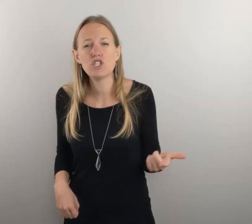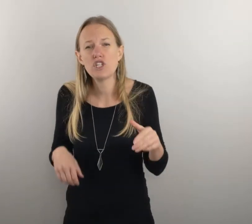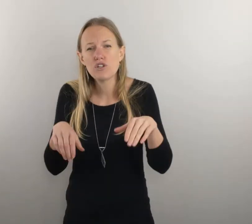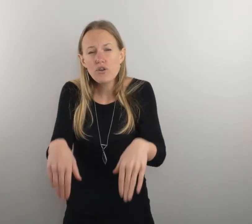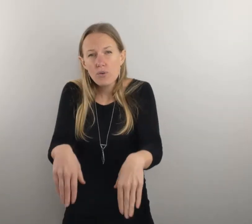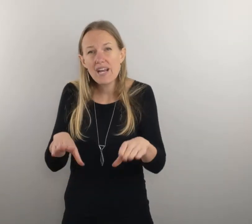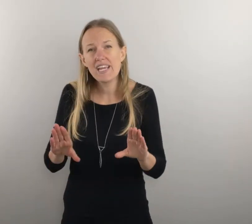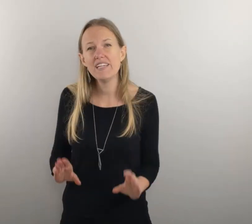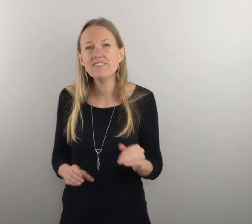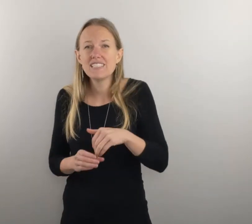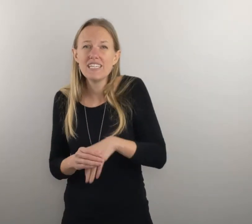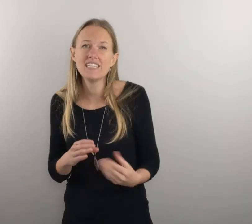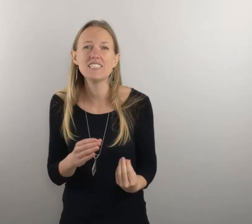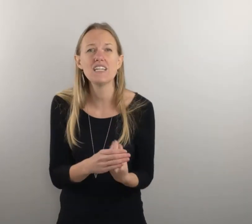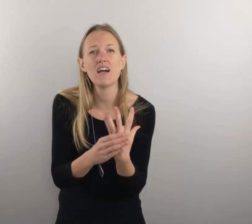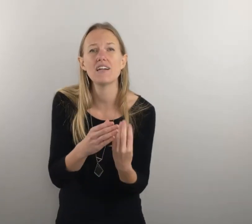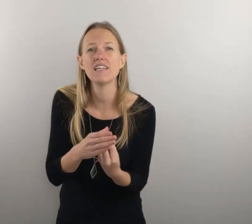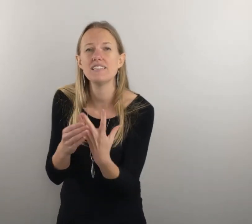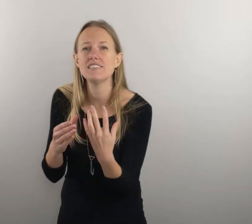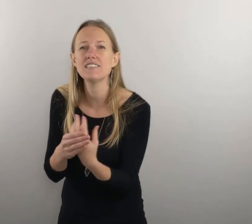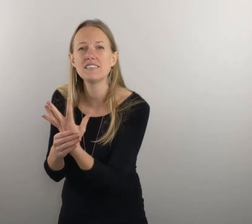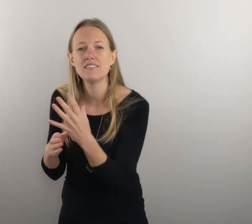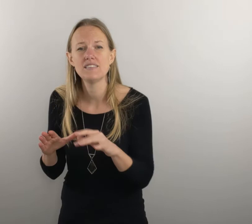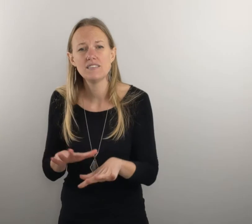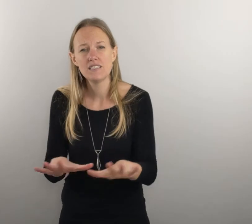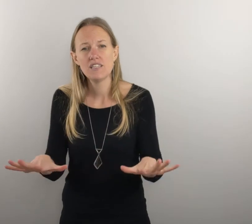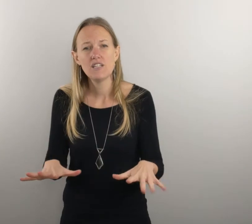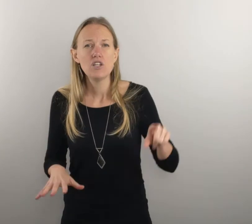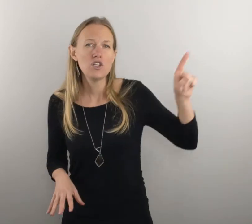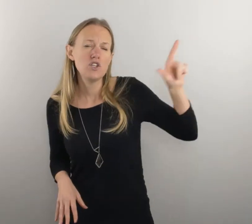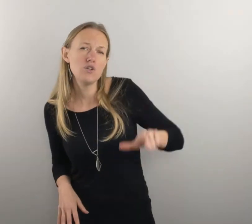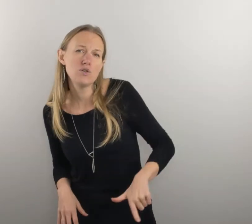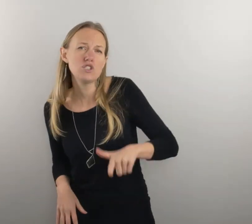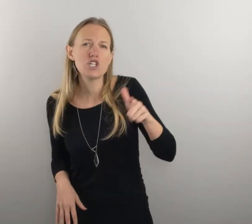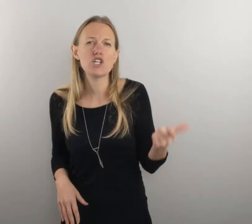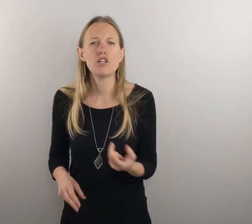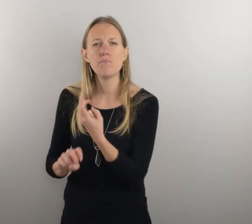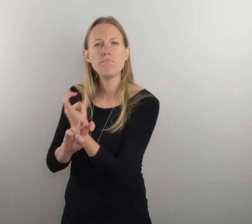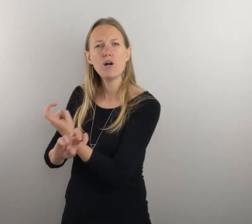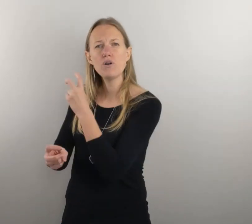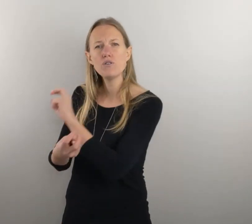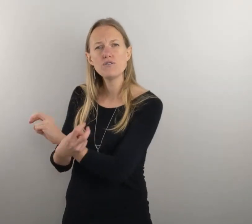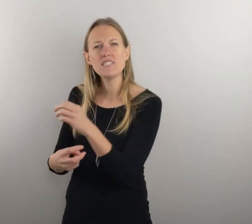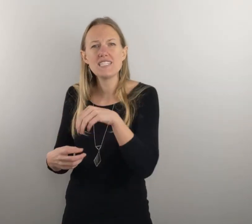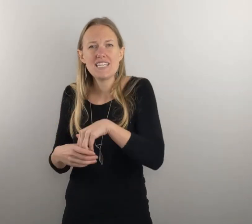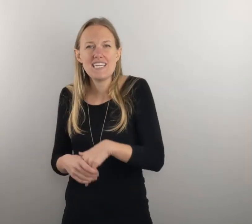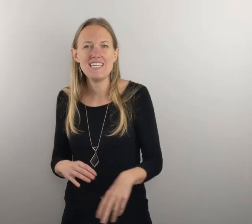turn graves into gardens. You turn bones into